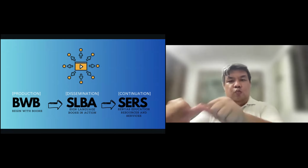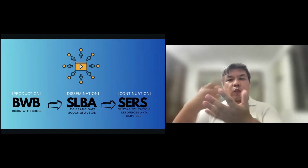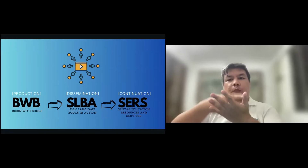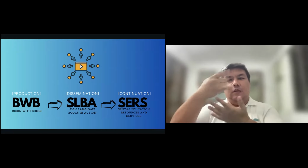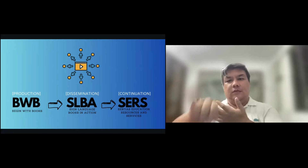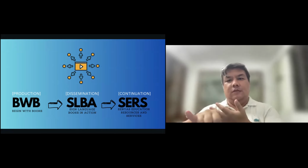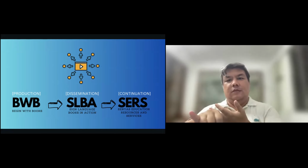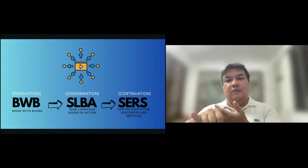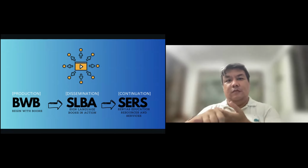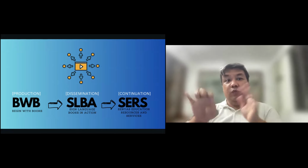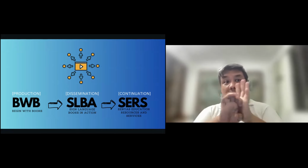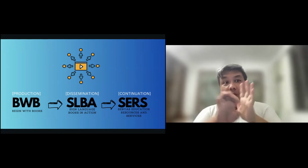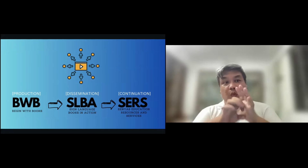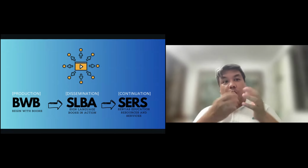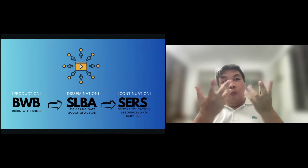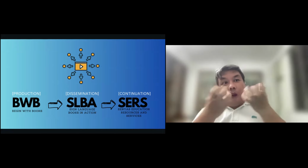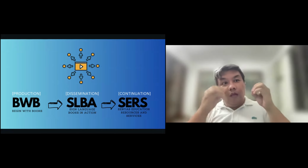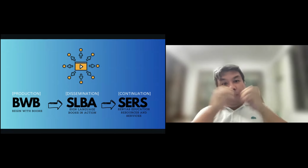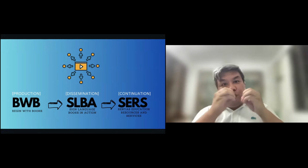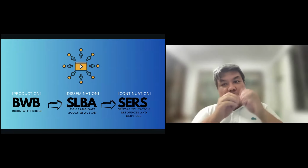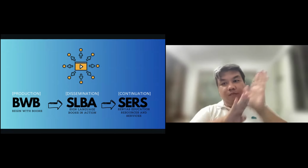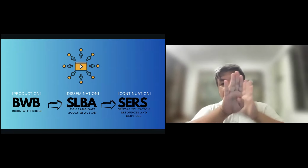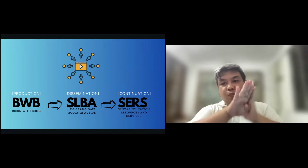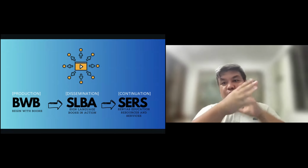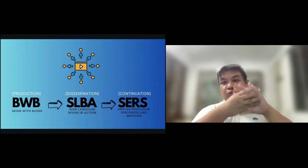then probably became partners to continue